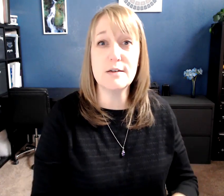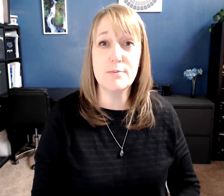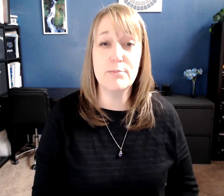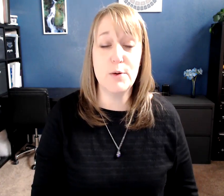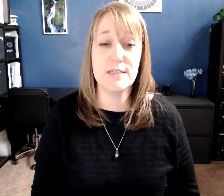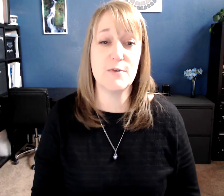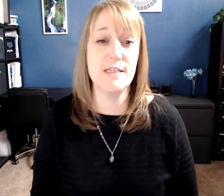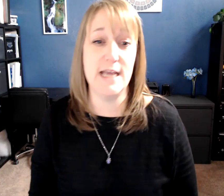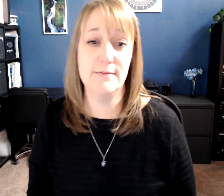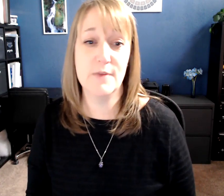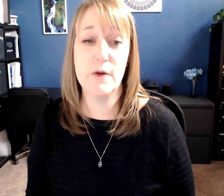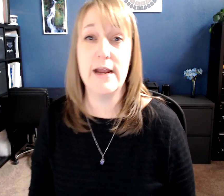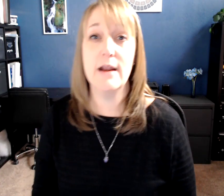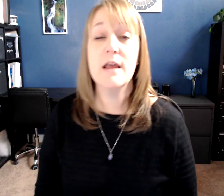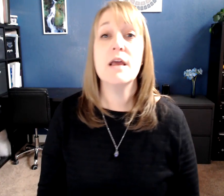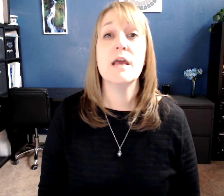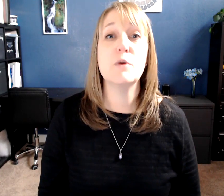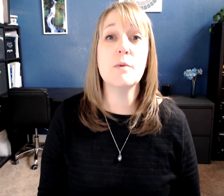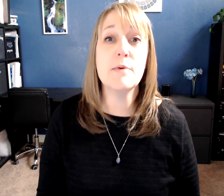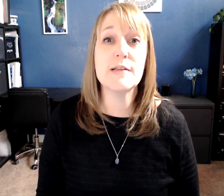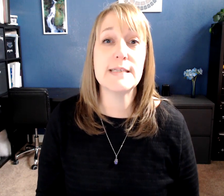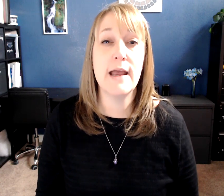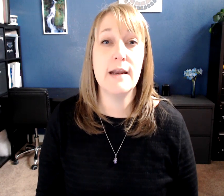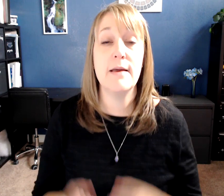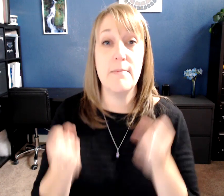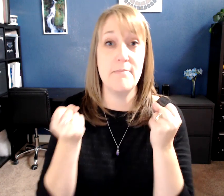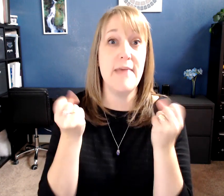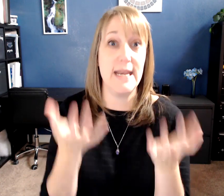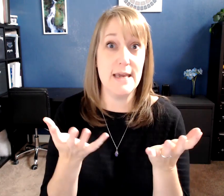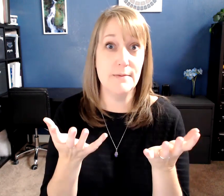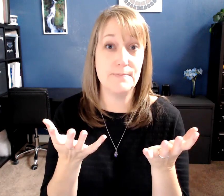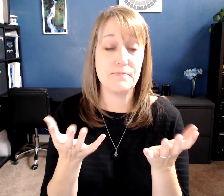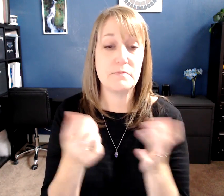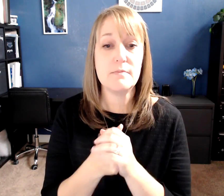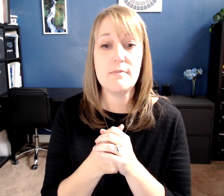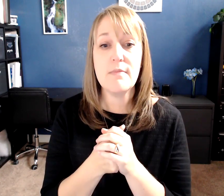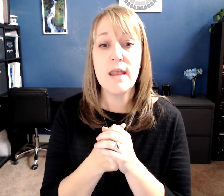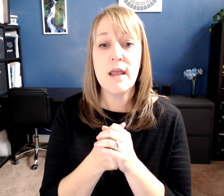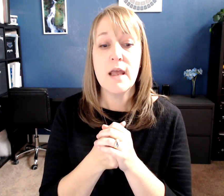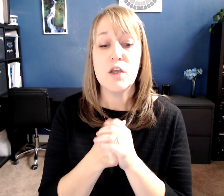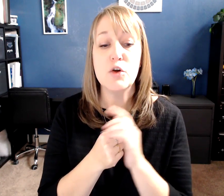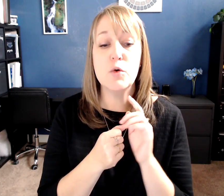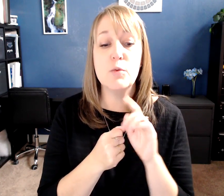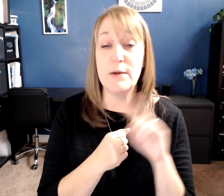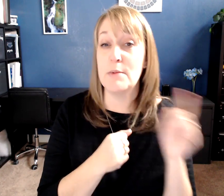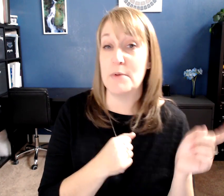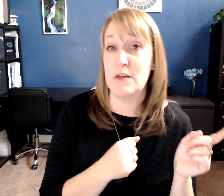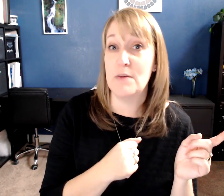little bonus for the day. All right. If you remember the sign many, you might remember that you can make it